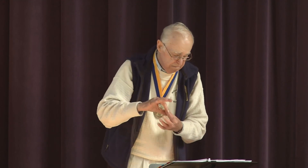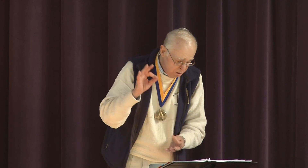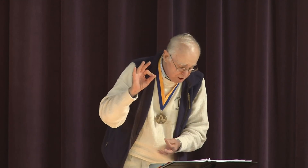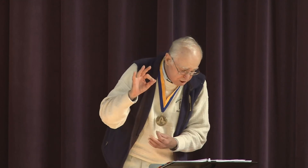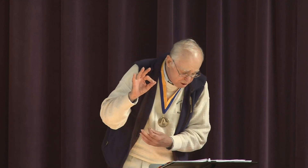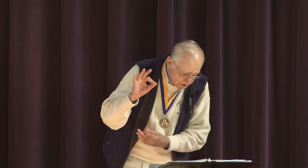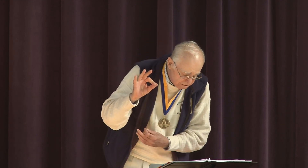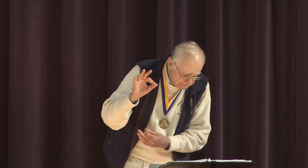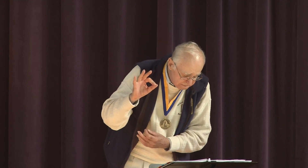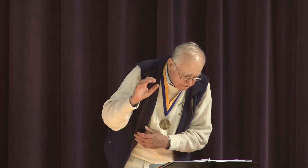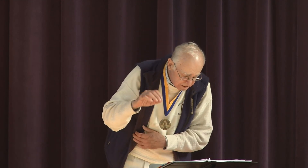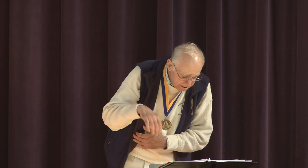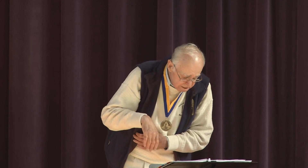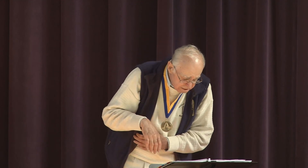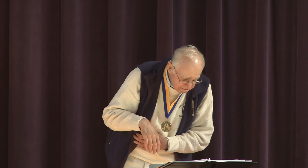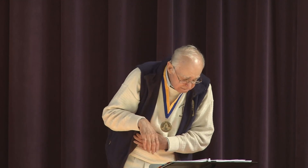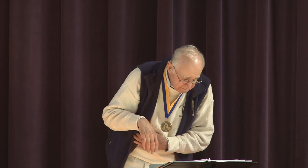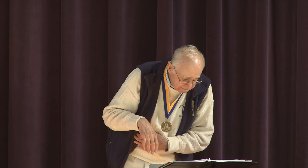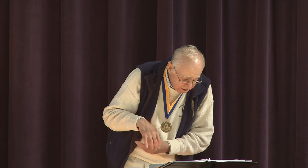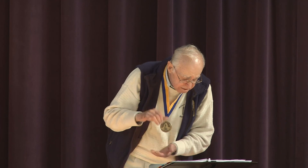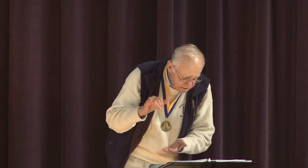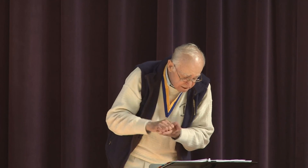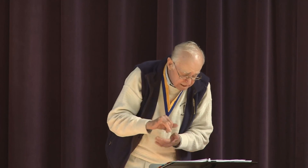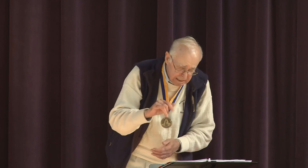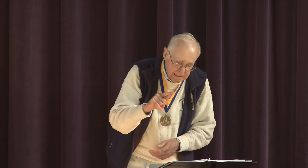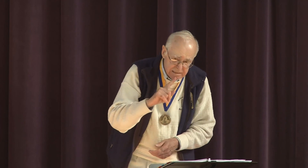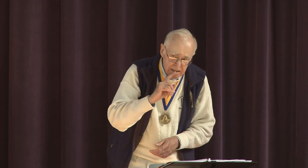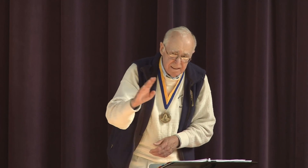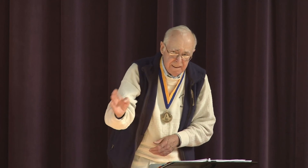He epitomized the spirit